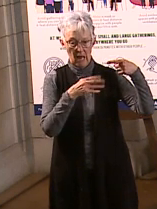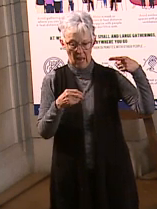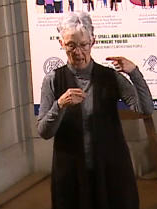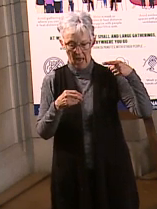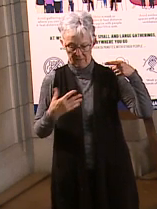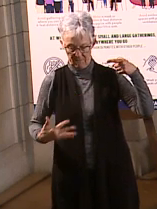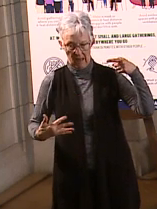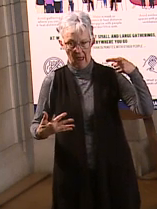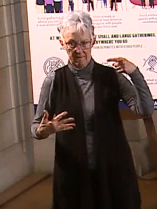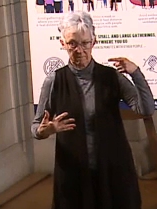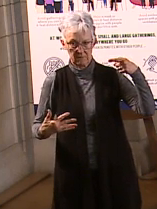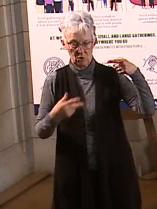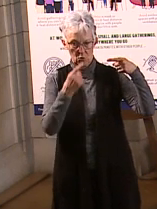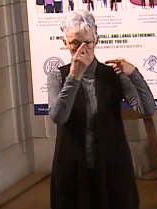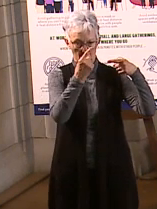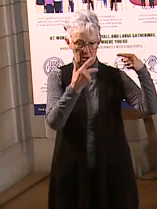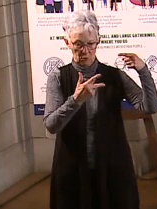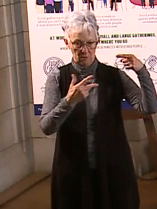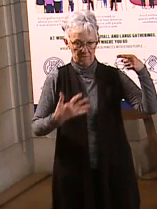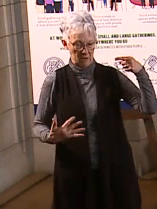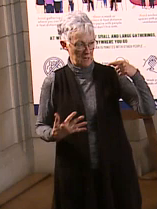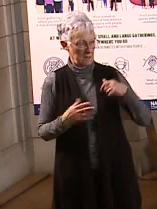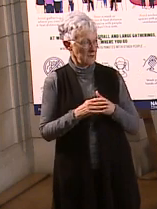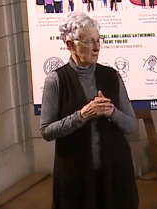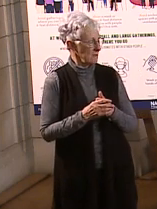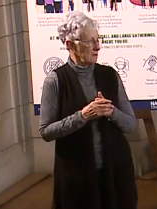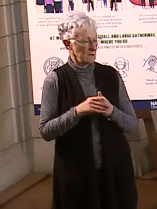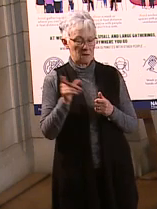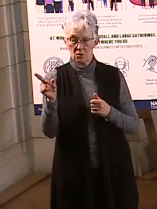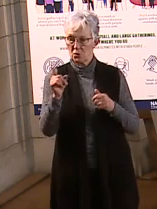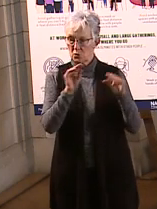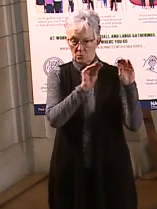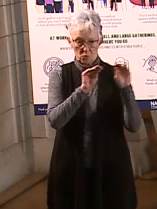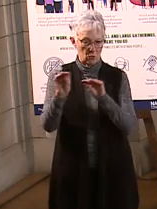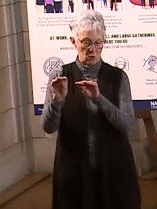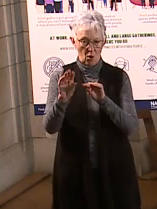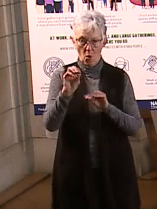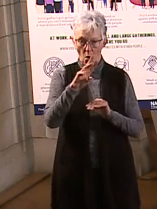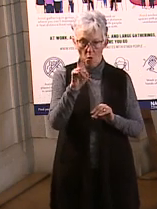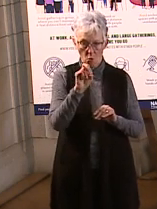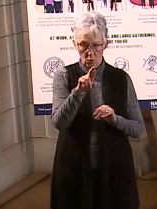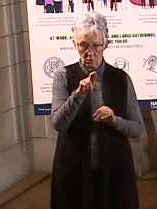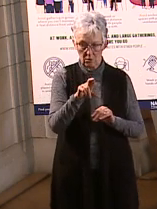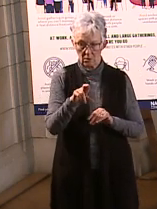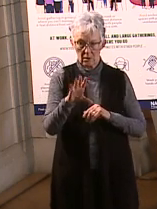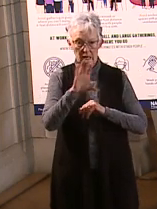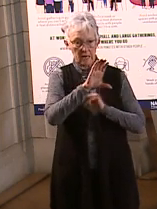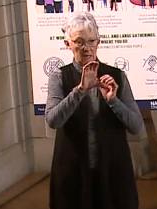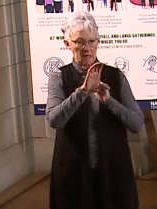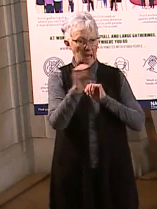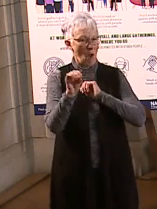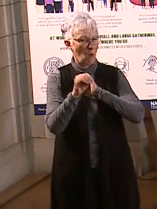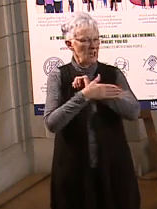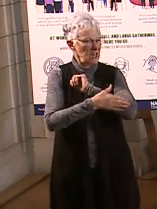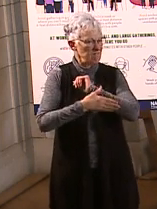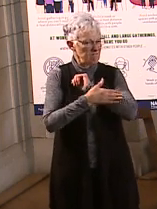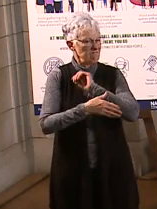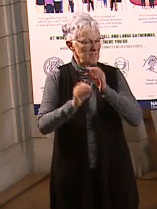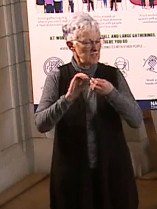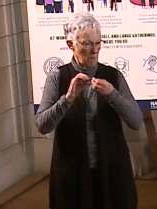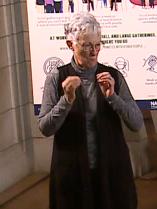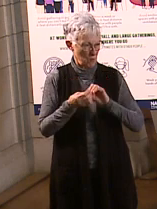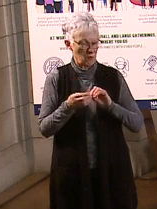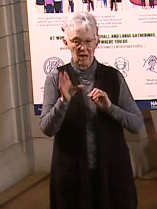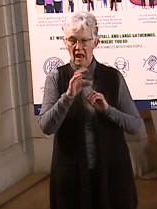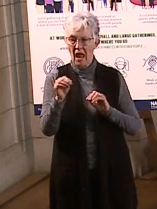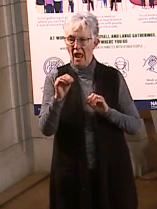5, where we enter the owner, the county number, the tax year, and the dates that I own